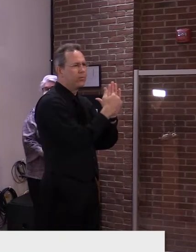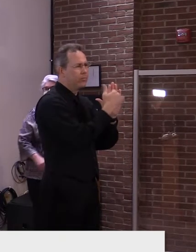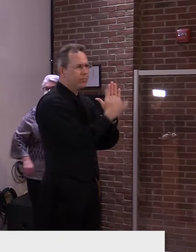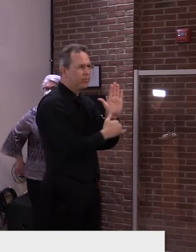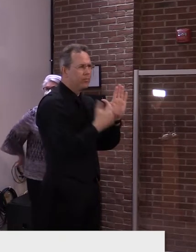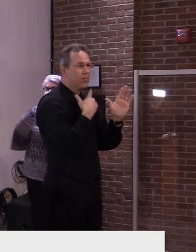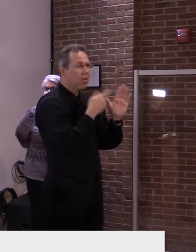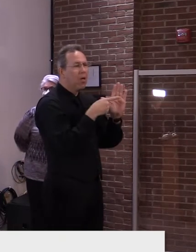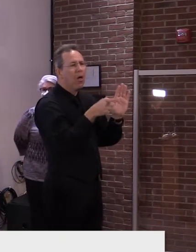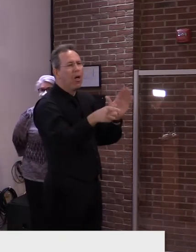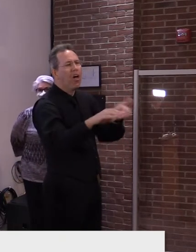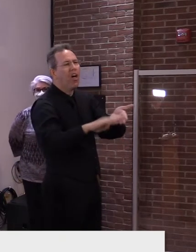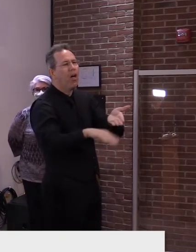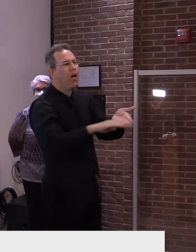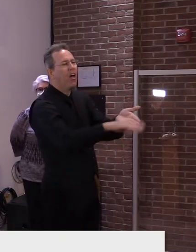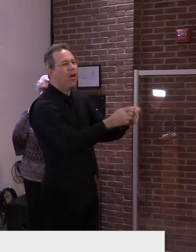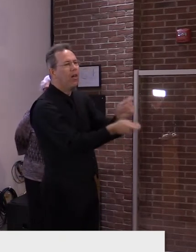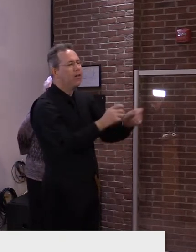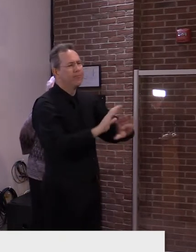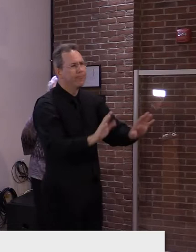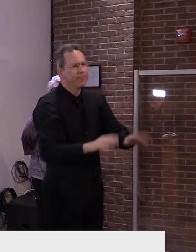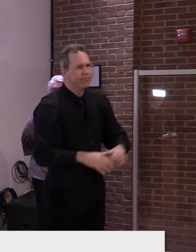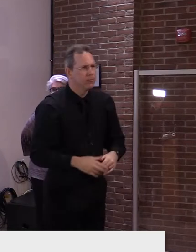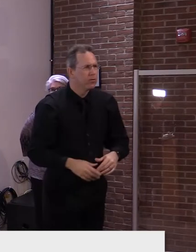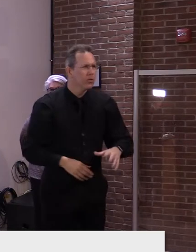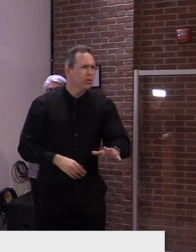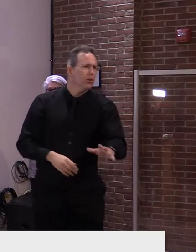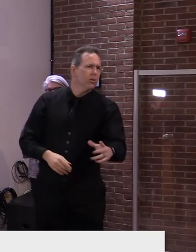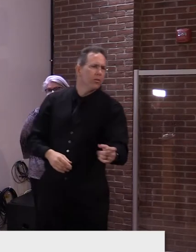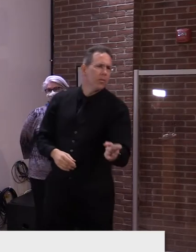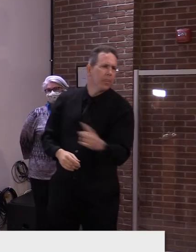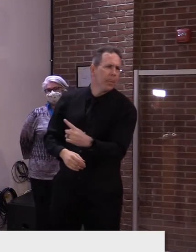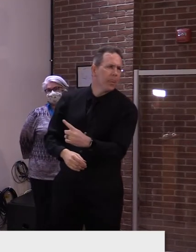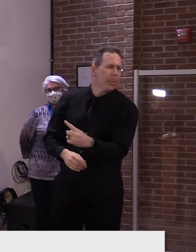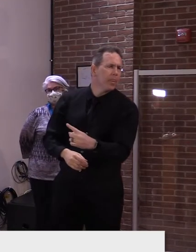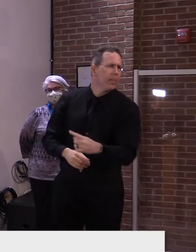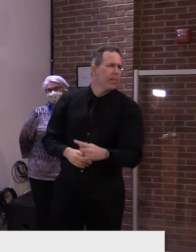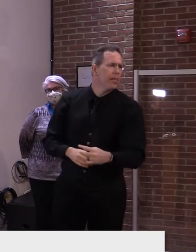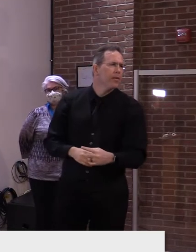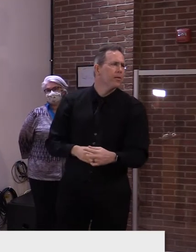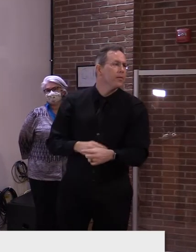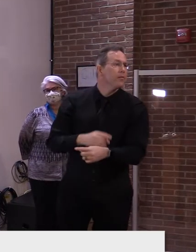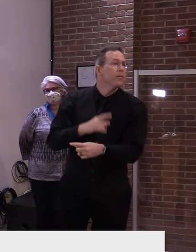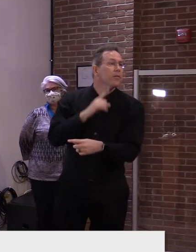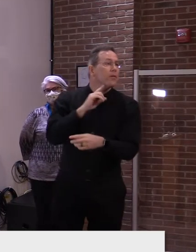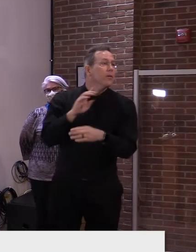Would a business be allowed to bar people that aren't vaccinated? Is that allowed?